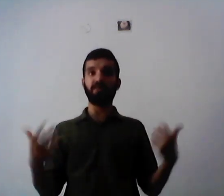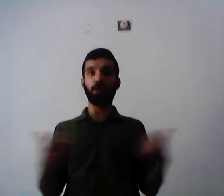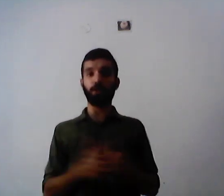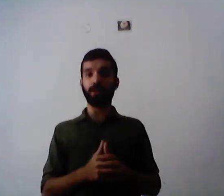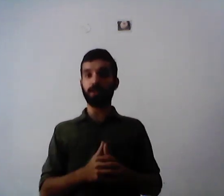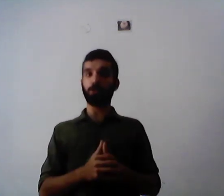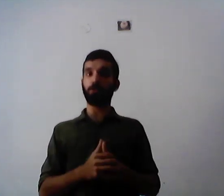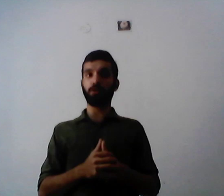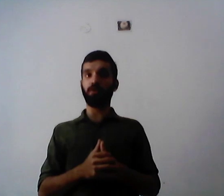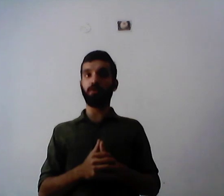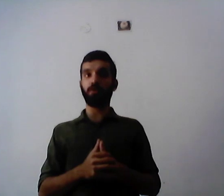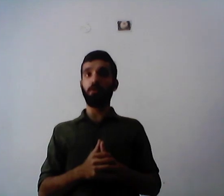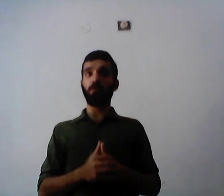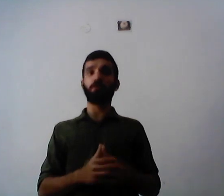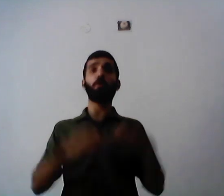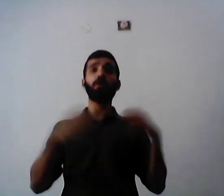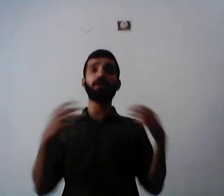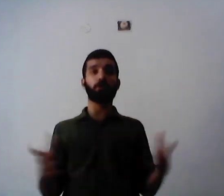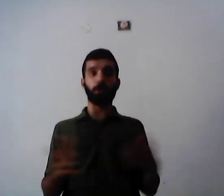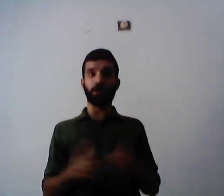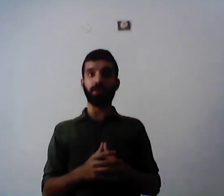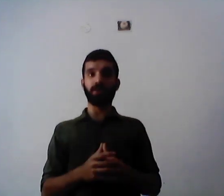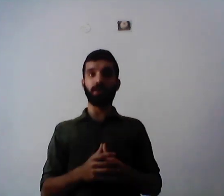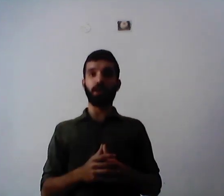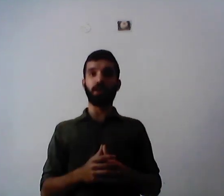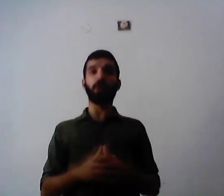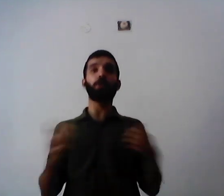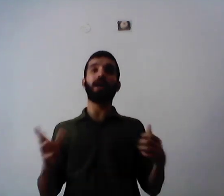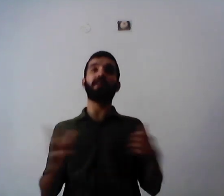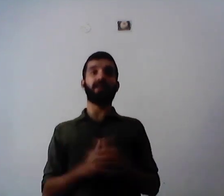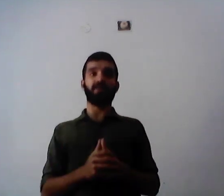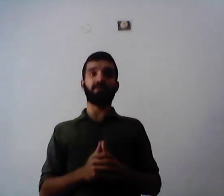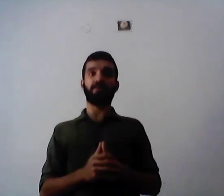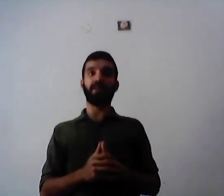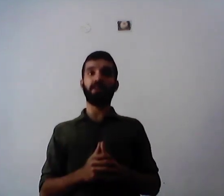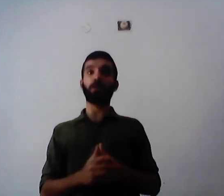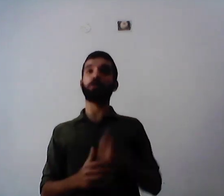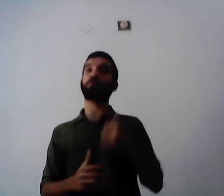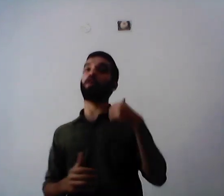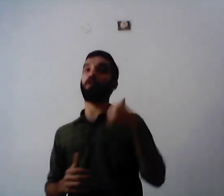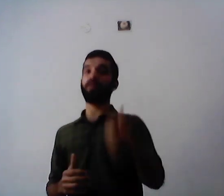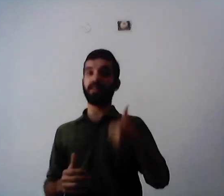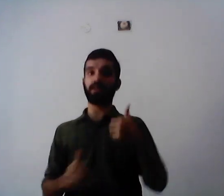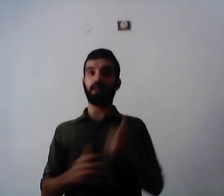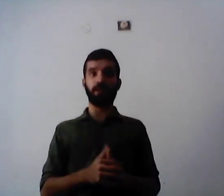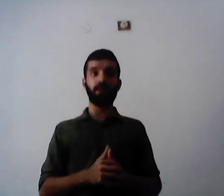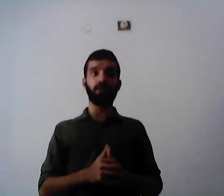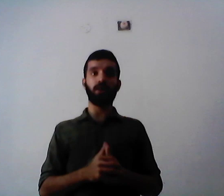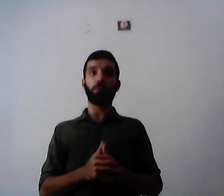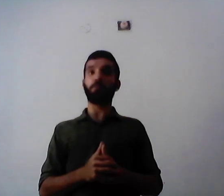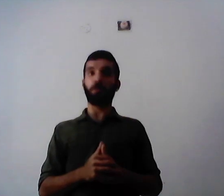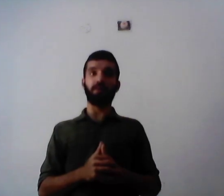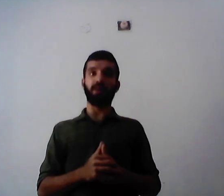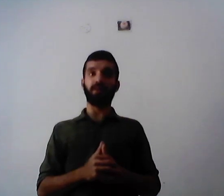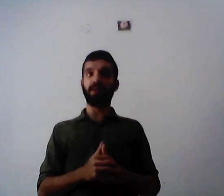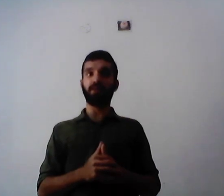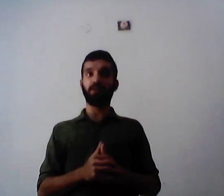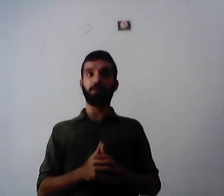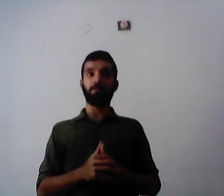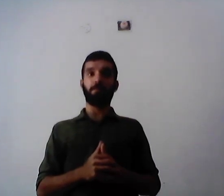call that a solution? For all these questions, now you have an answer, right? Because we already studied it properly, right? If